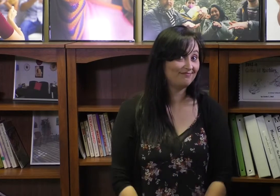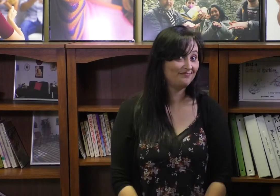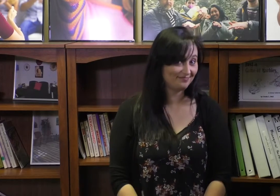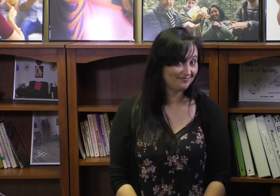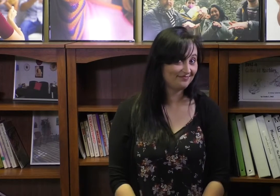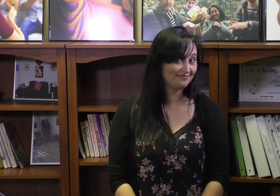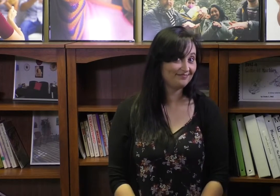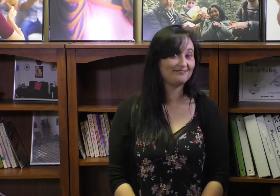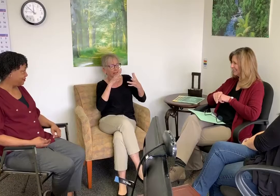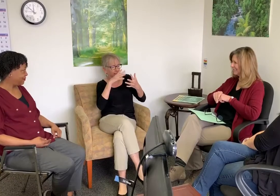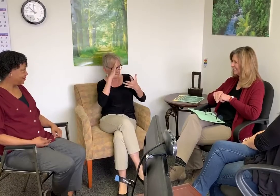We're here to help.